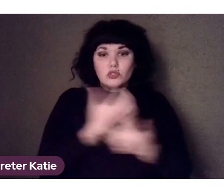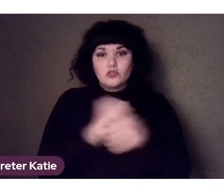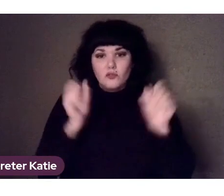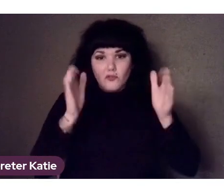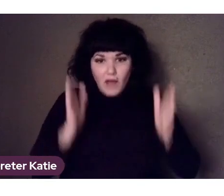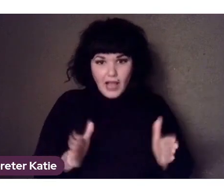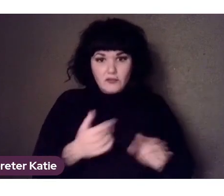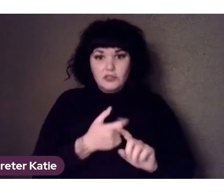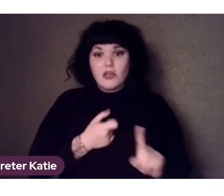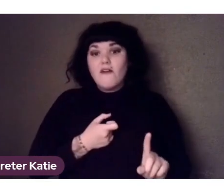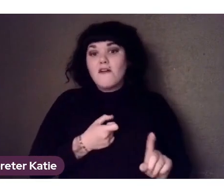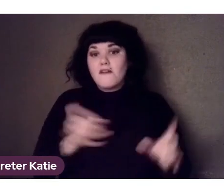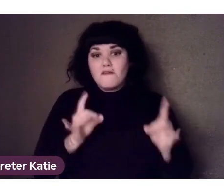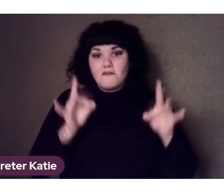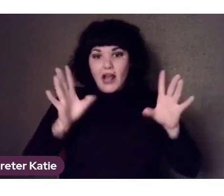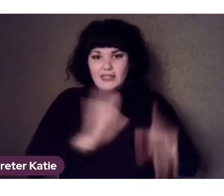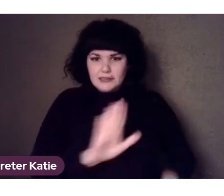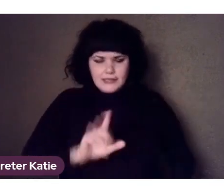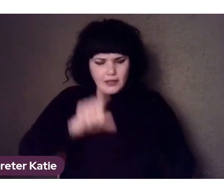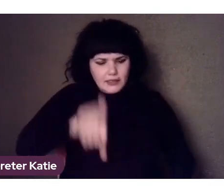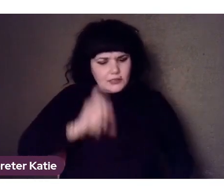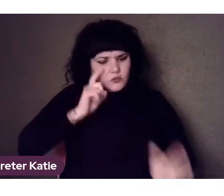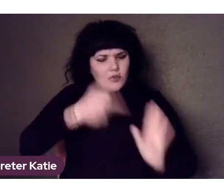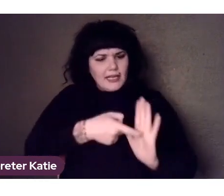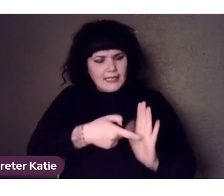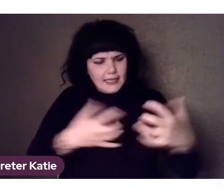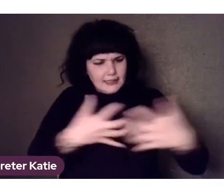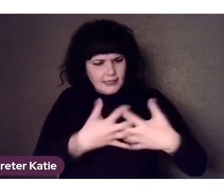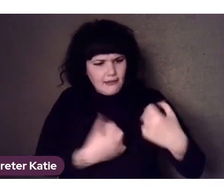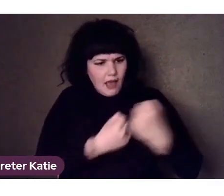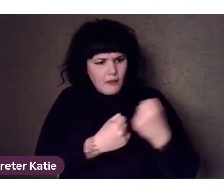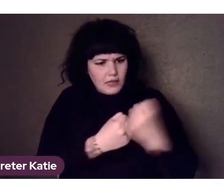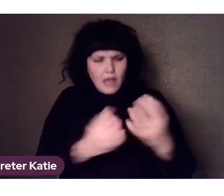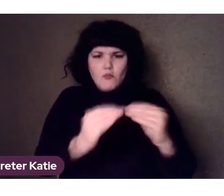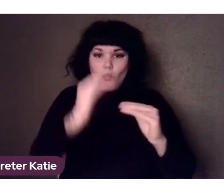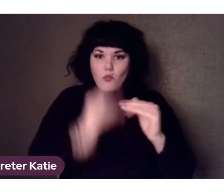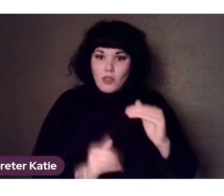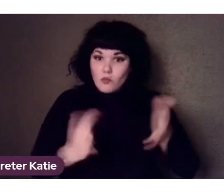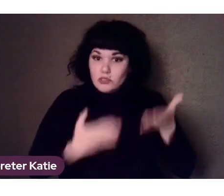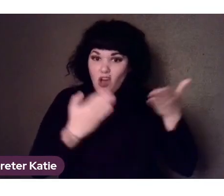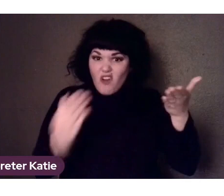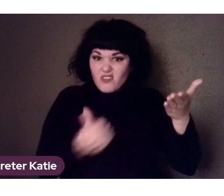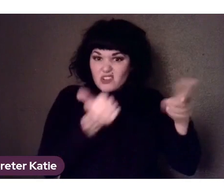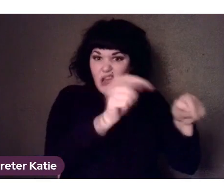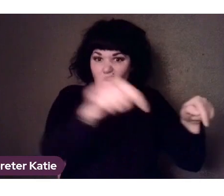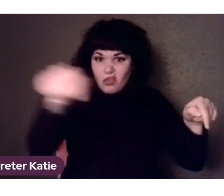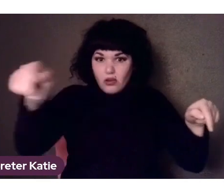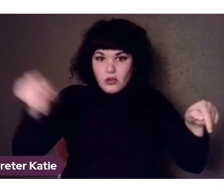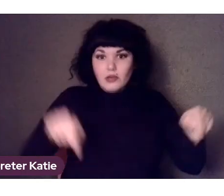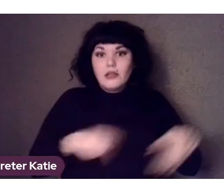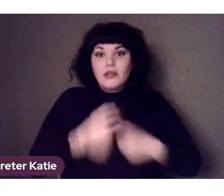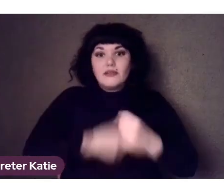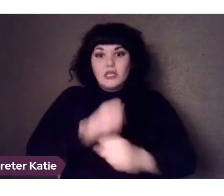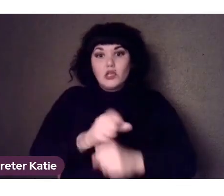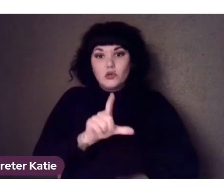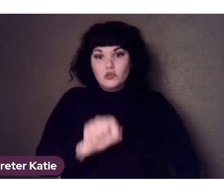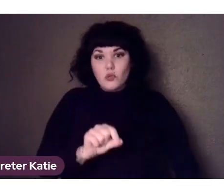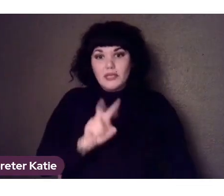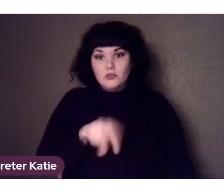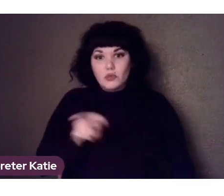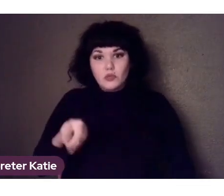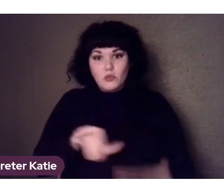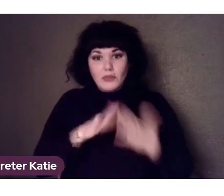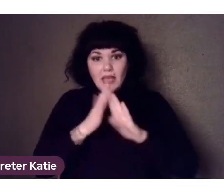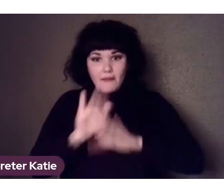were recognized and accommodated beyond what is offered elsewhere. 2022 became the year that